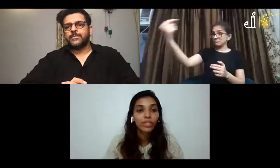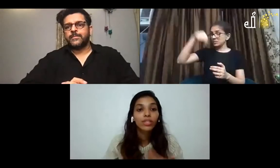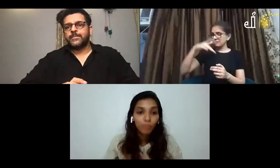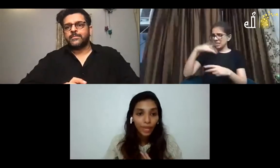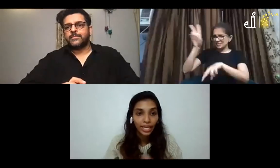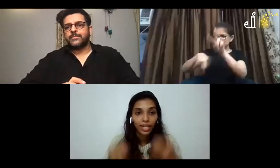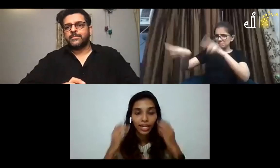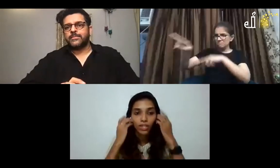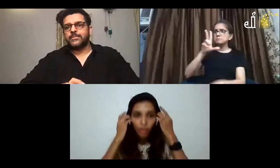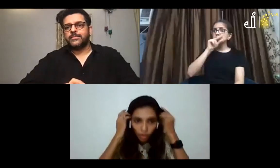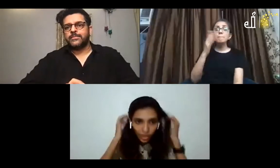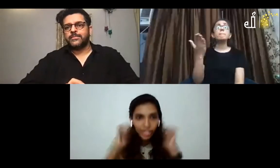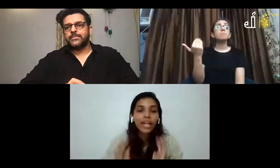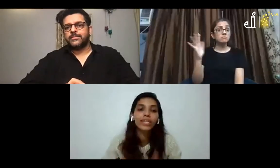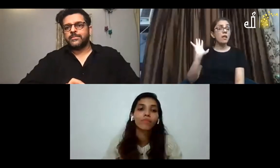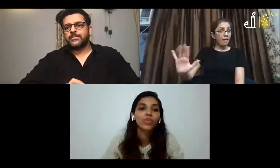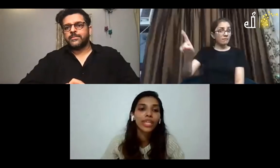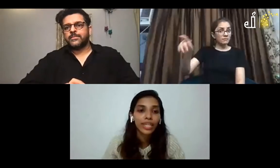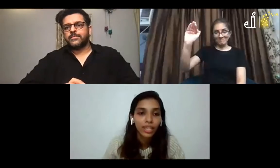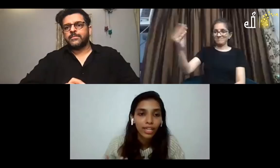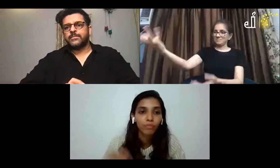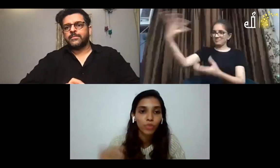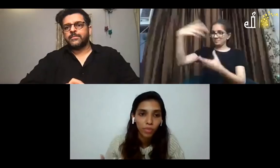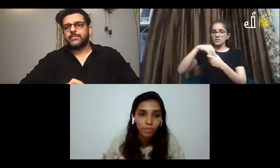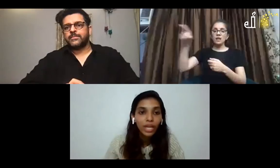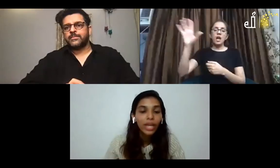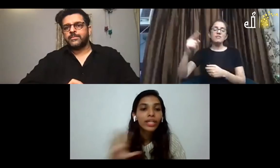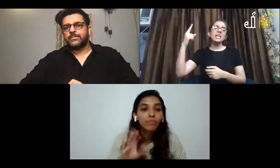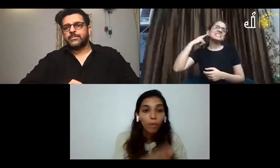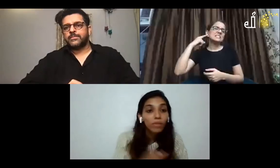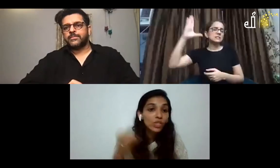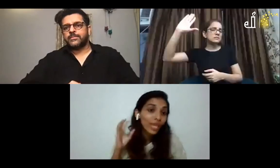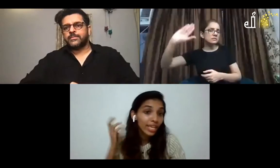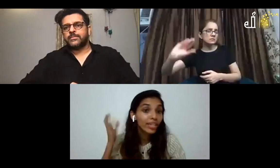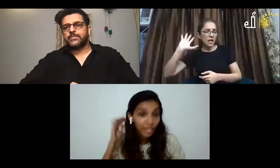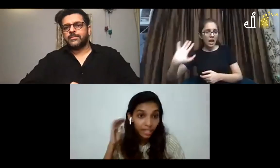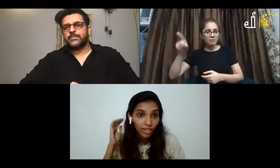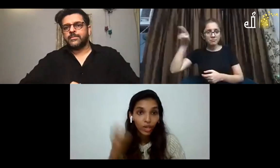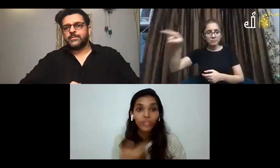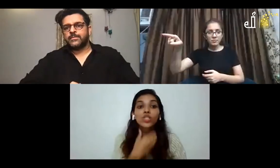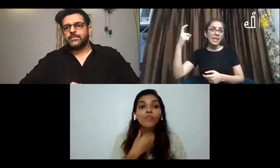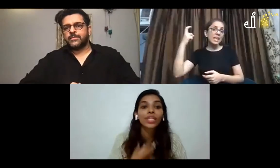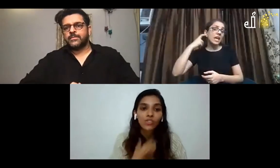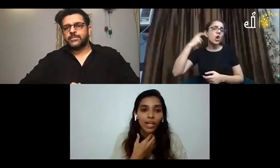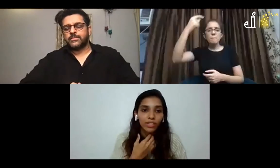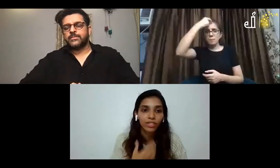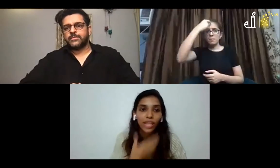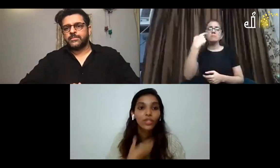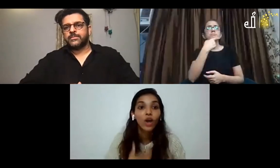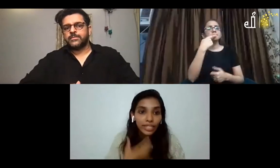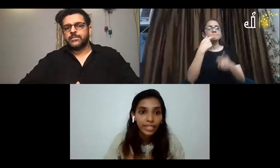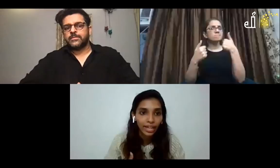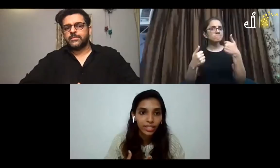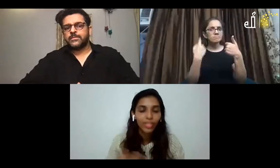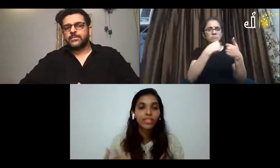of speaking, like when a child comes with a hearing problem, the problem is with their ear, not the speech structures. That is